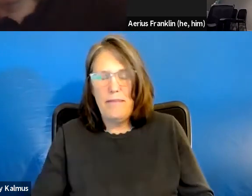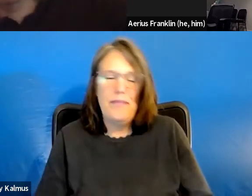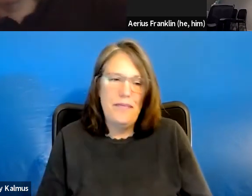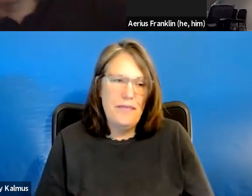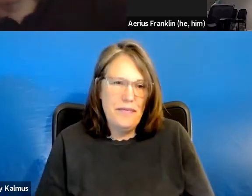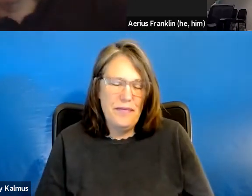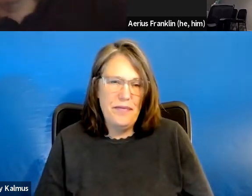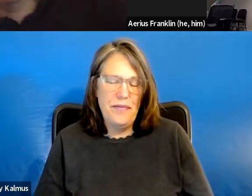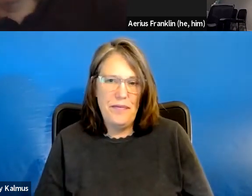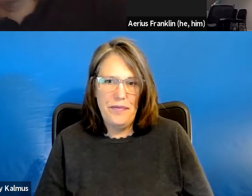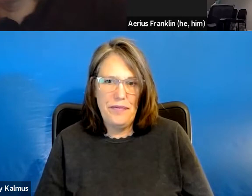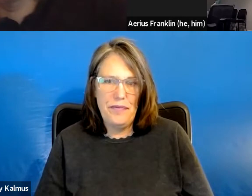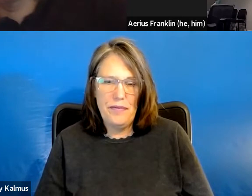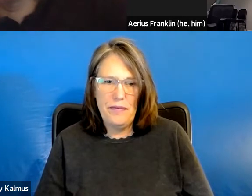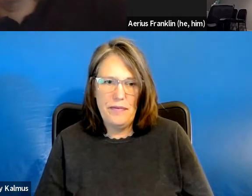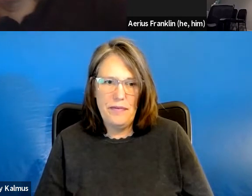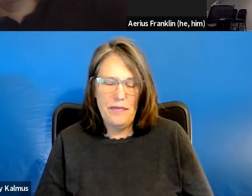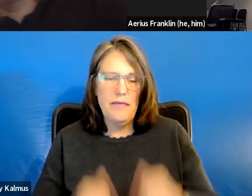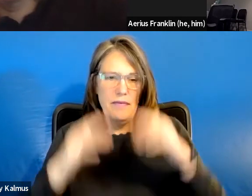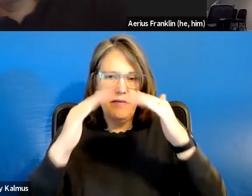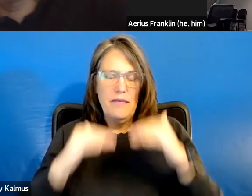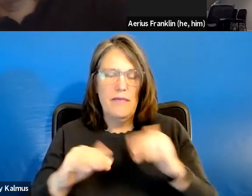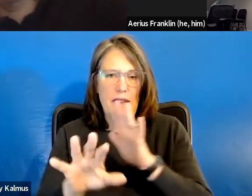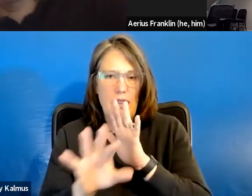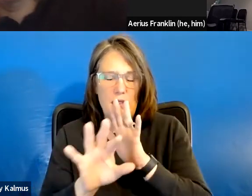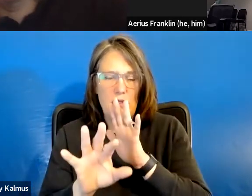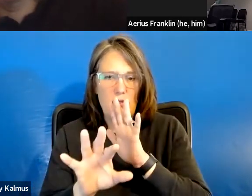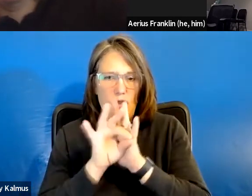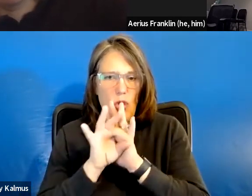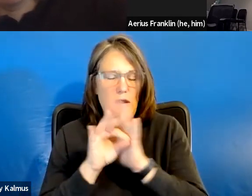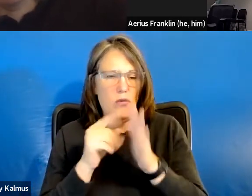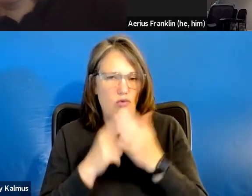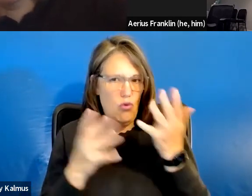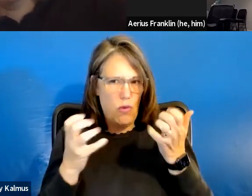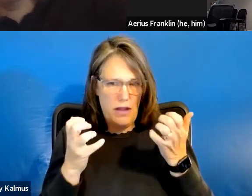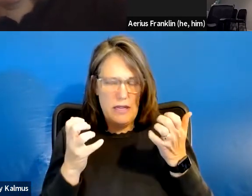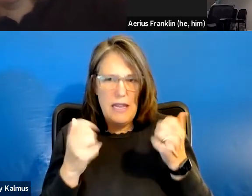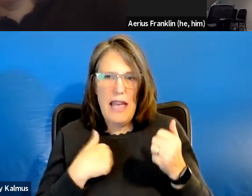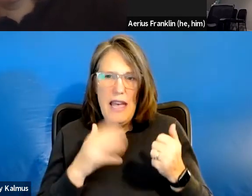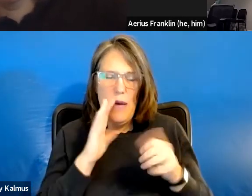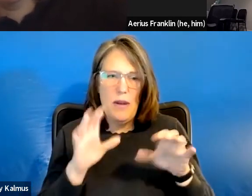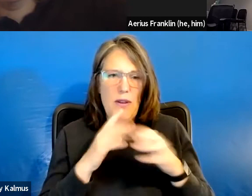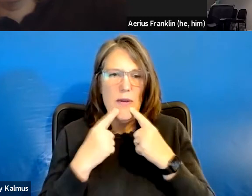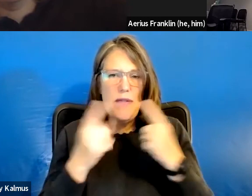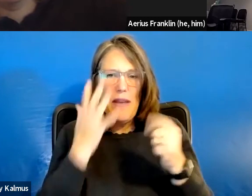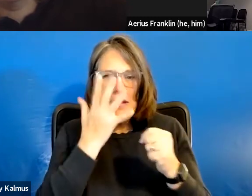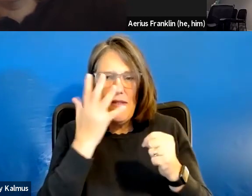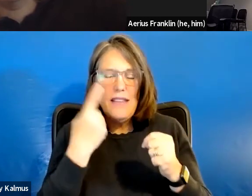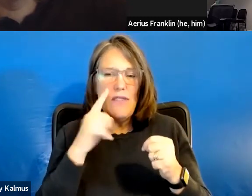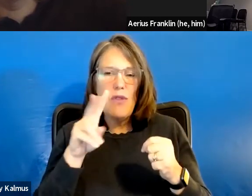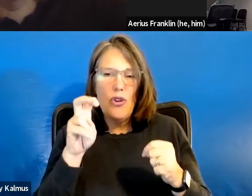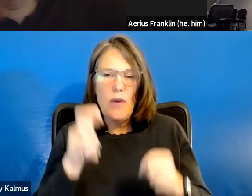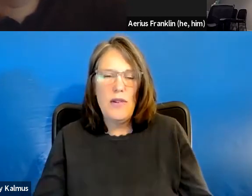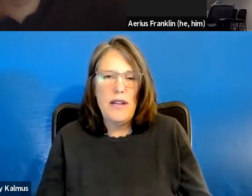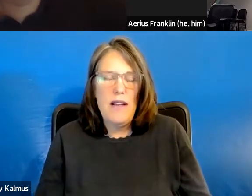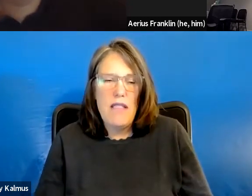Okay. Next choice, Kimberly, which one would you like? We will do famous faces for